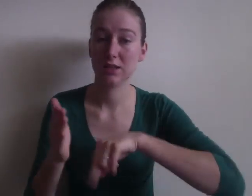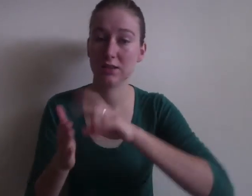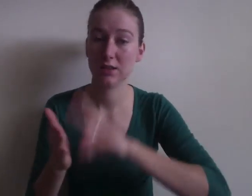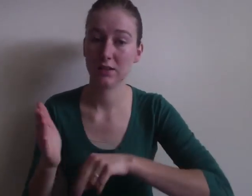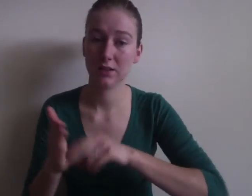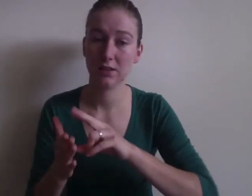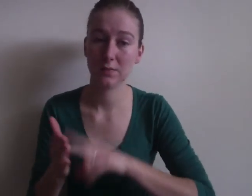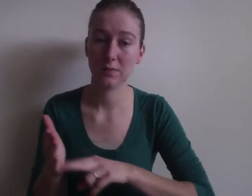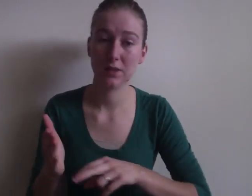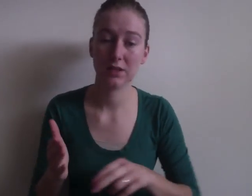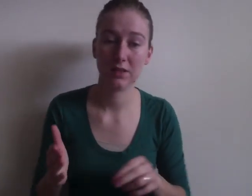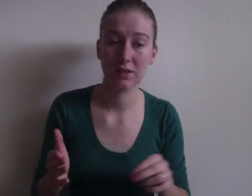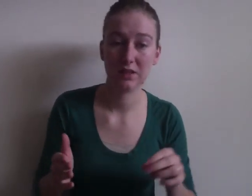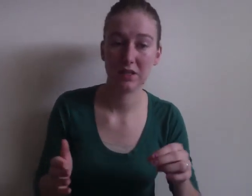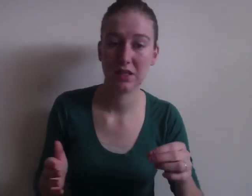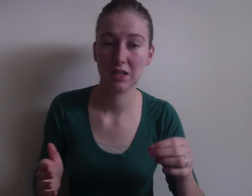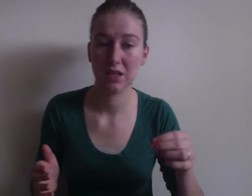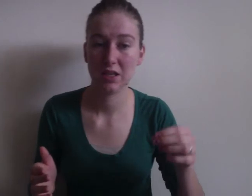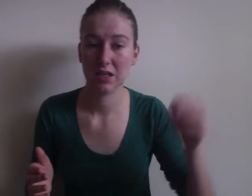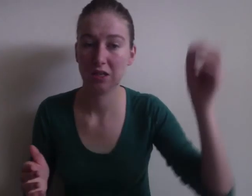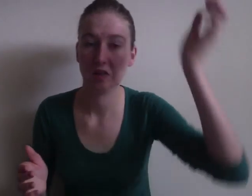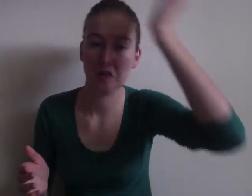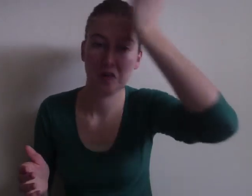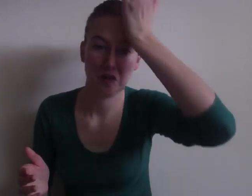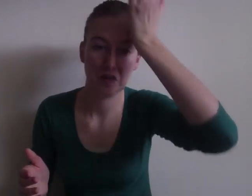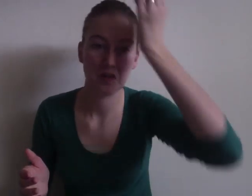morning when she was living in the desert, she would go out for a desert walk, and she would walk around and